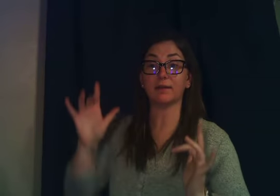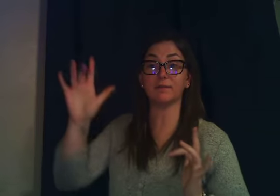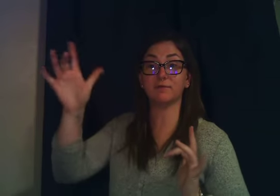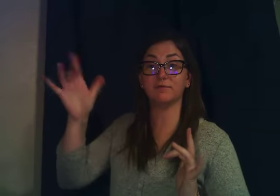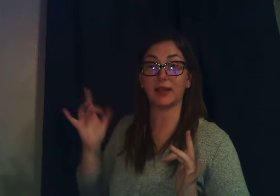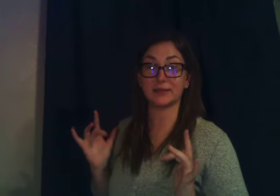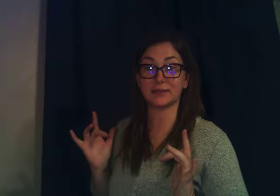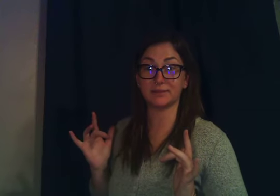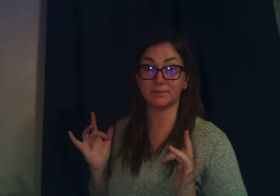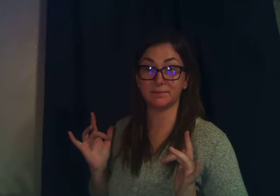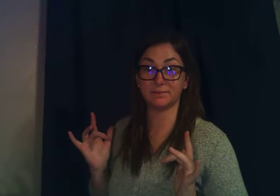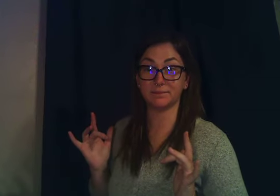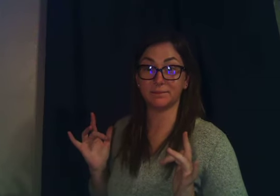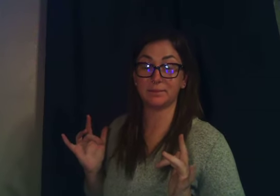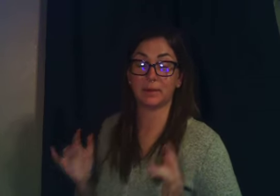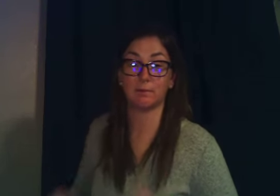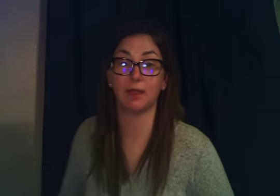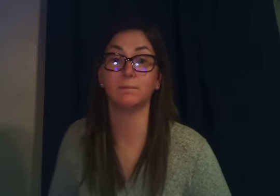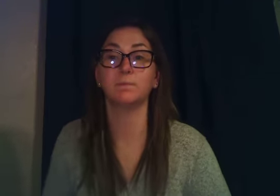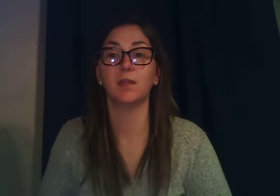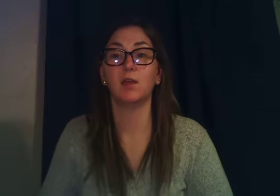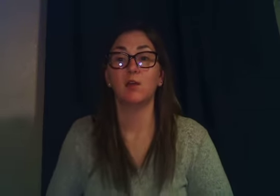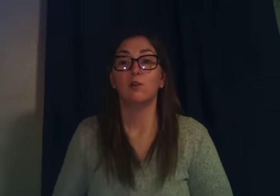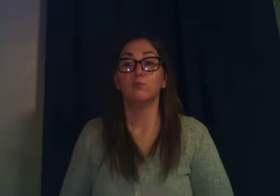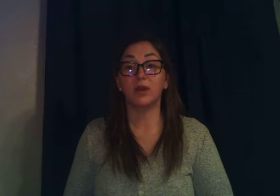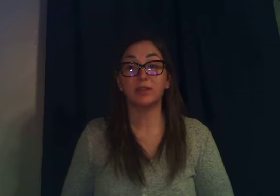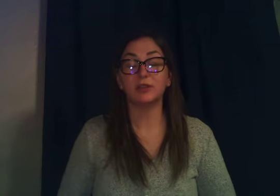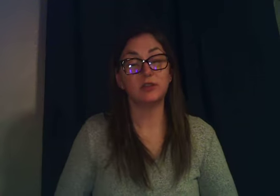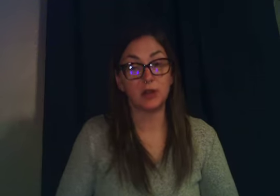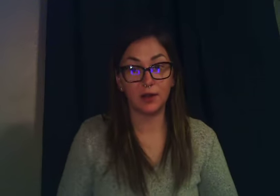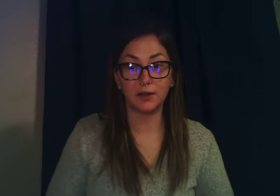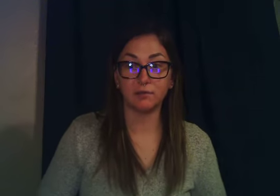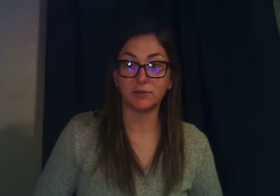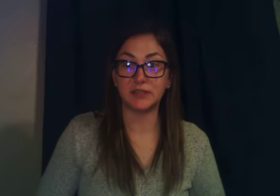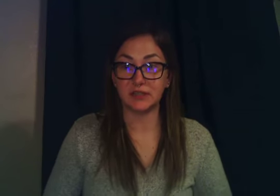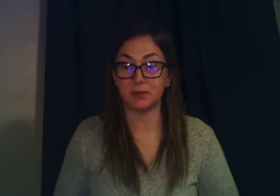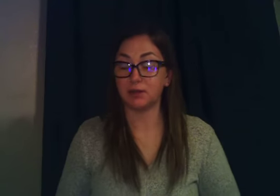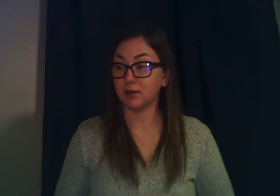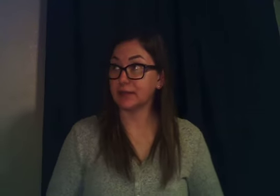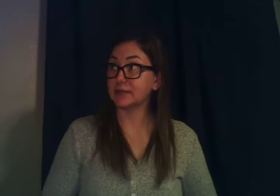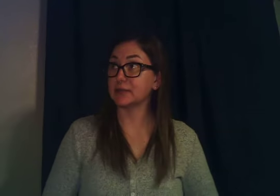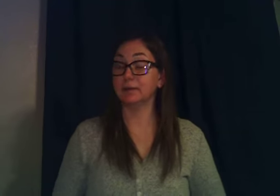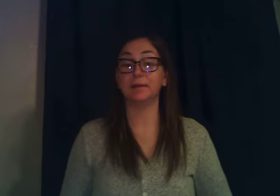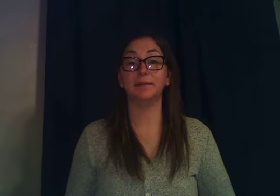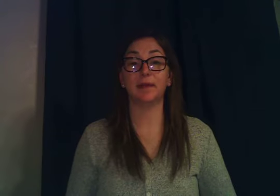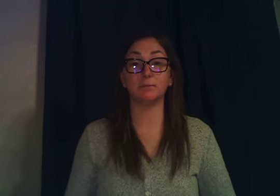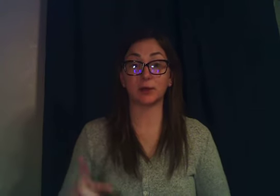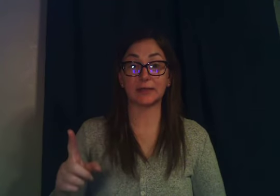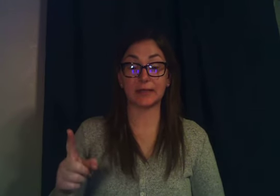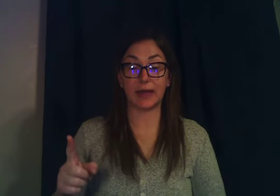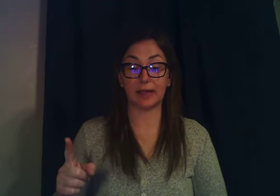face. Okay. With the dawn of redeeming grace. Then we're going to sign.